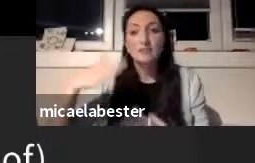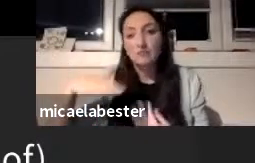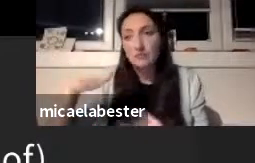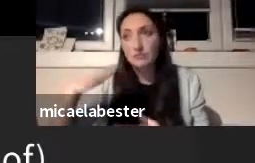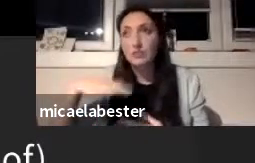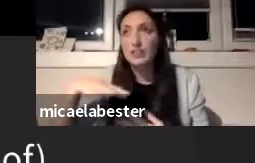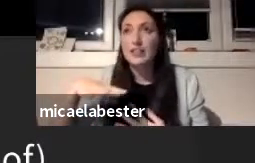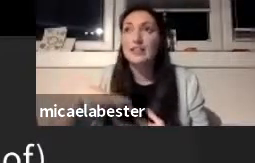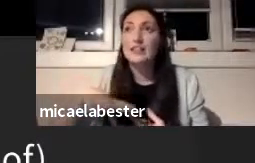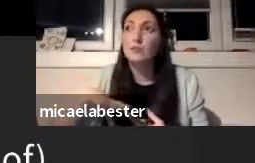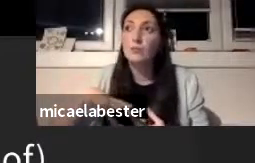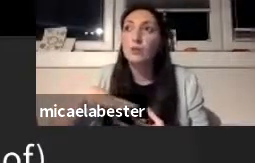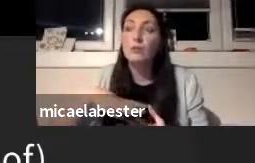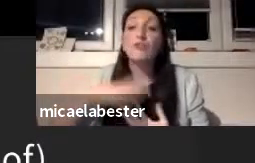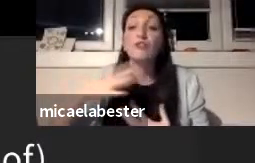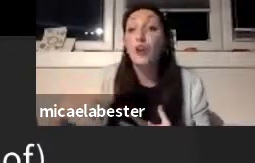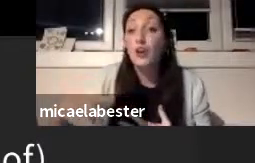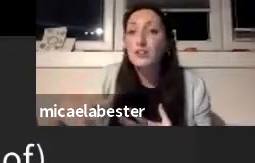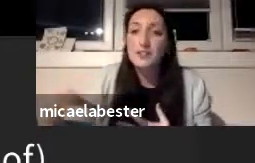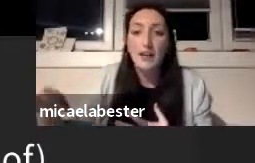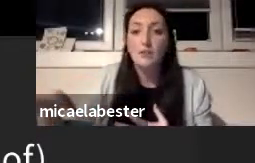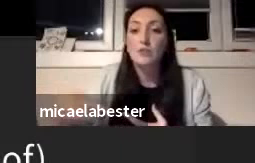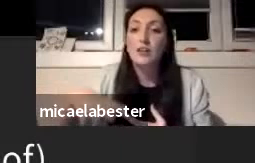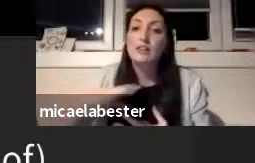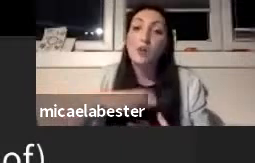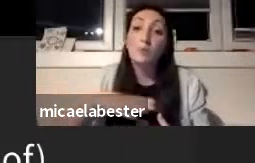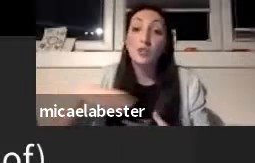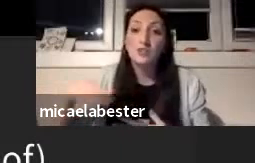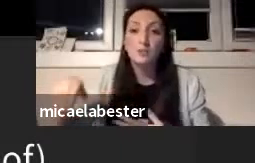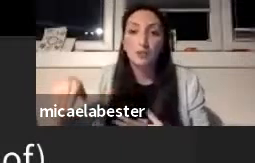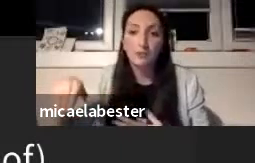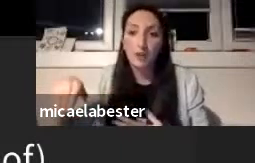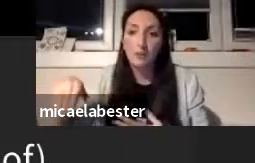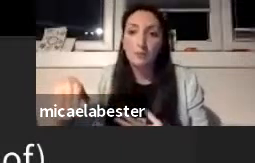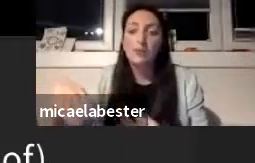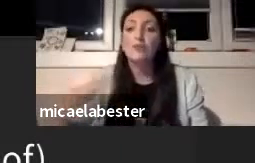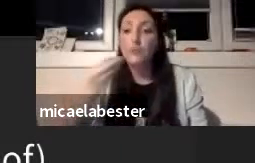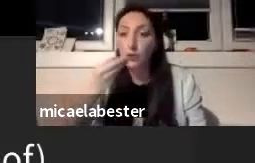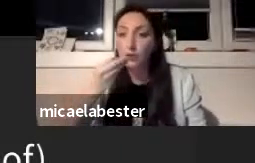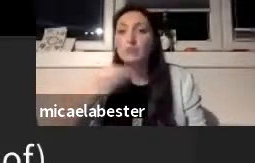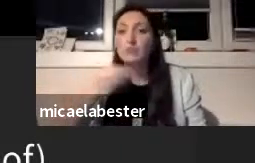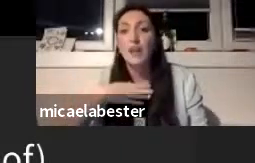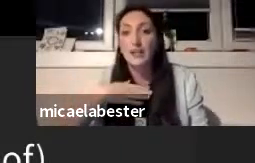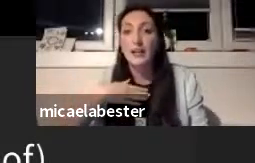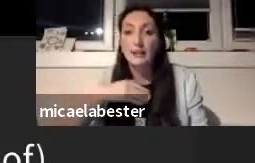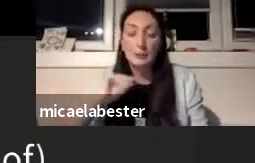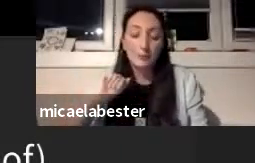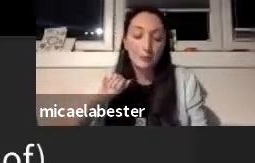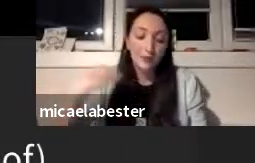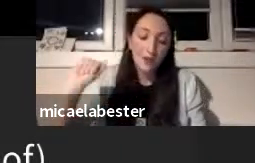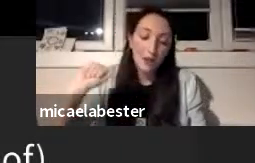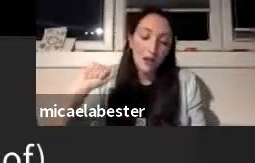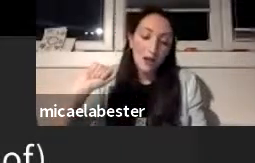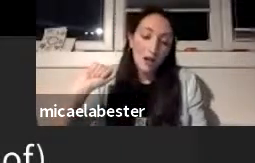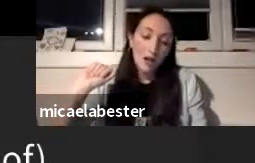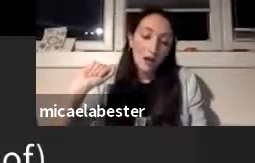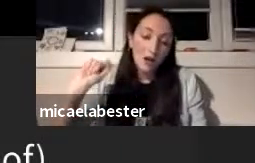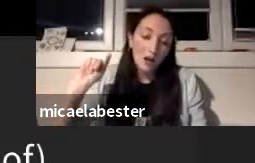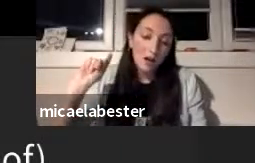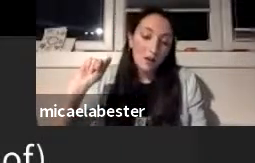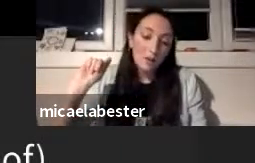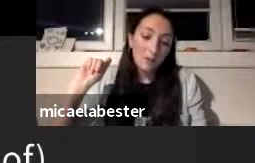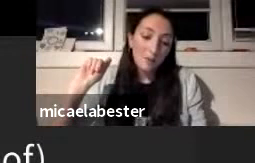And relatedly, the preferred sign order is object, subject, verb. So food I like.